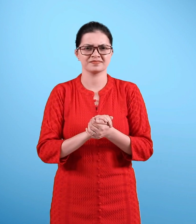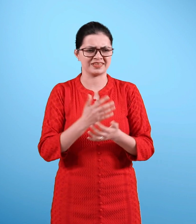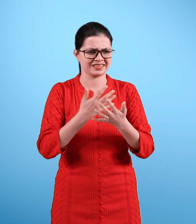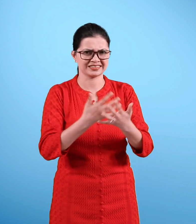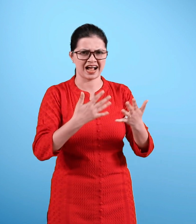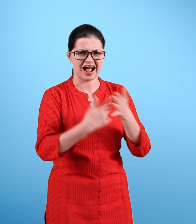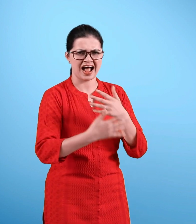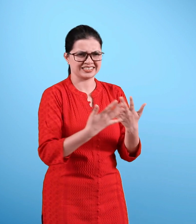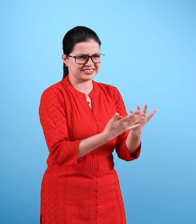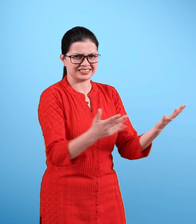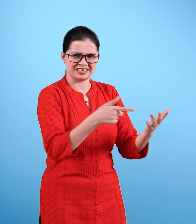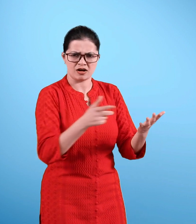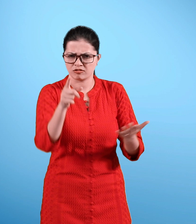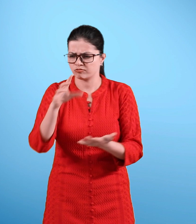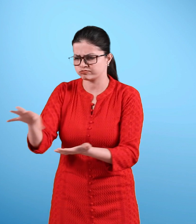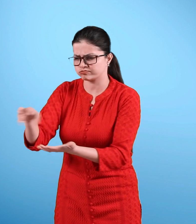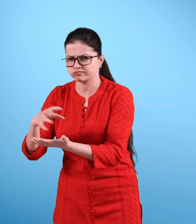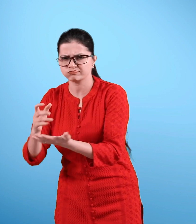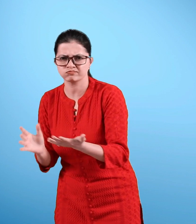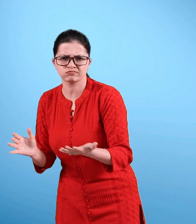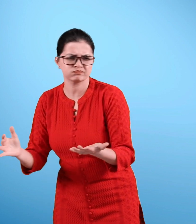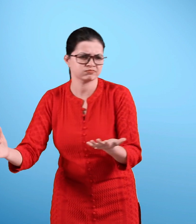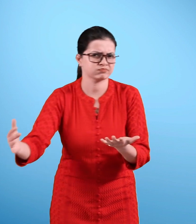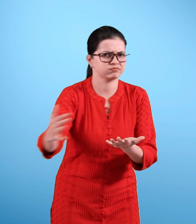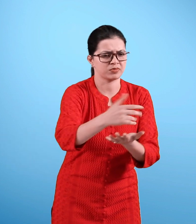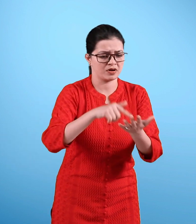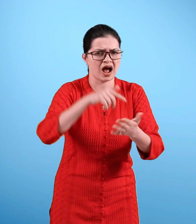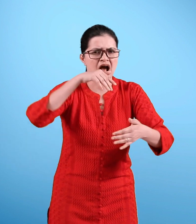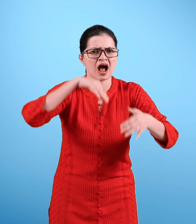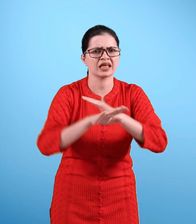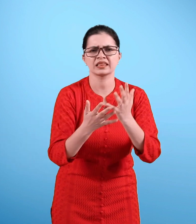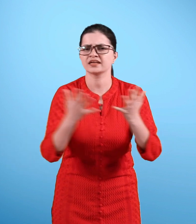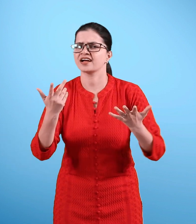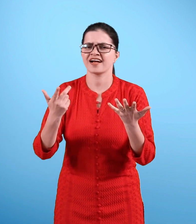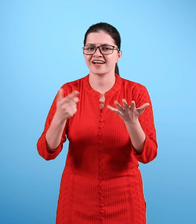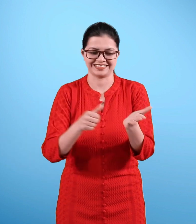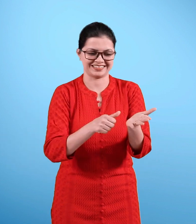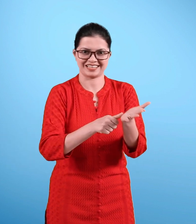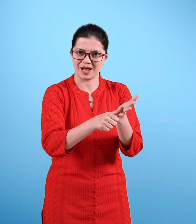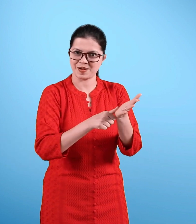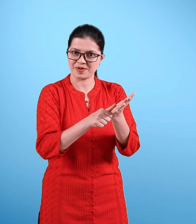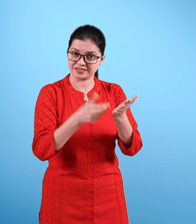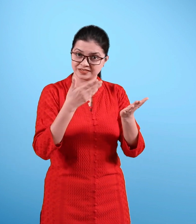Look around yourself and collect as many objects as you can. An eraser,